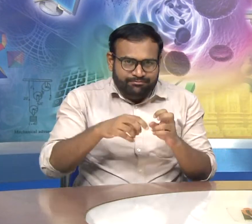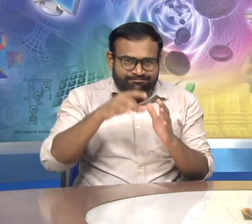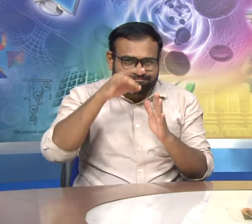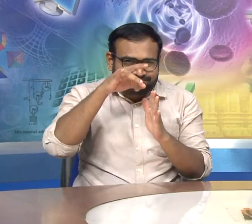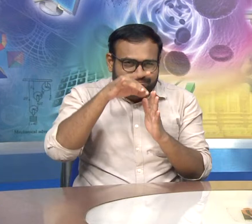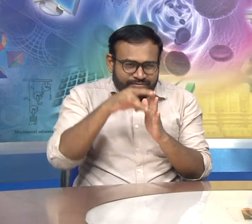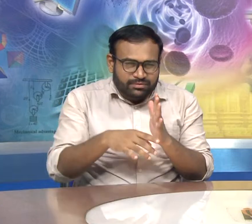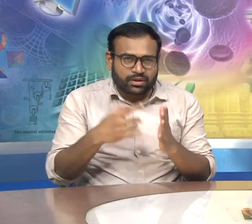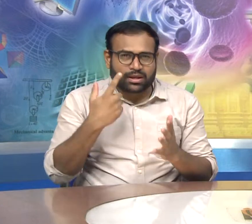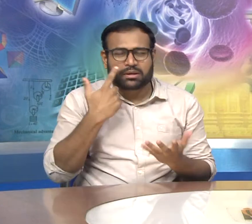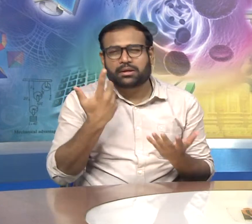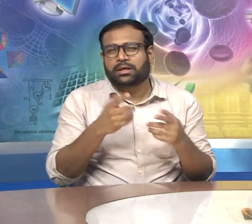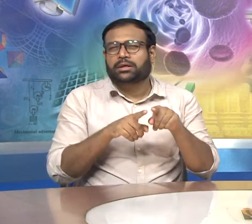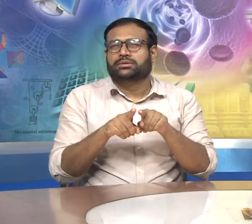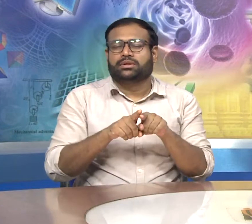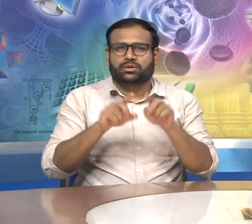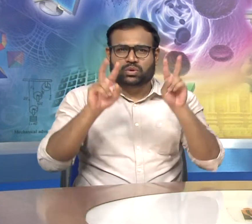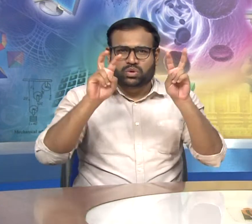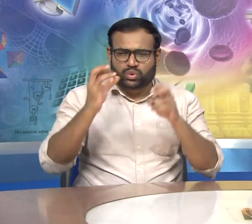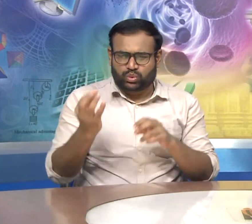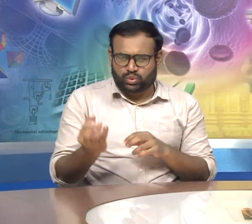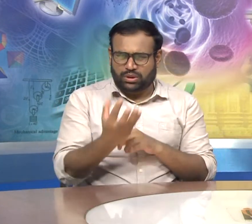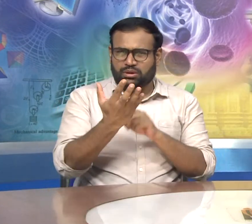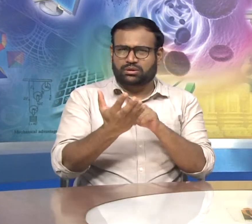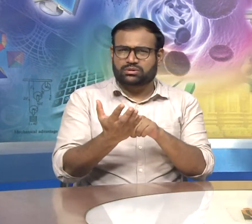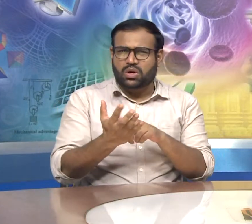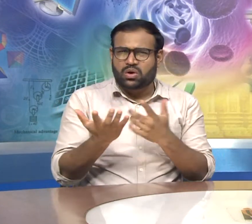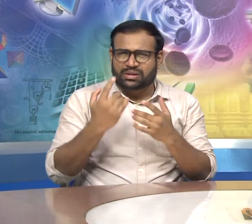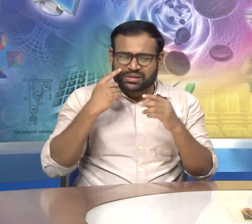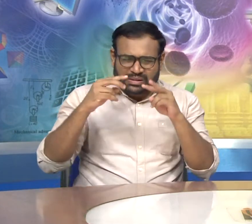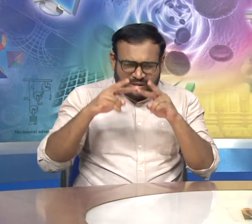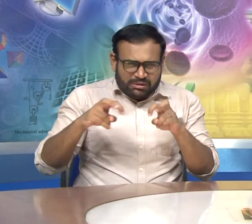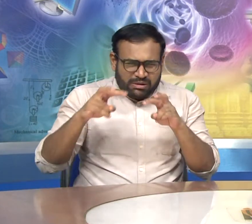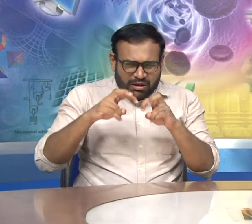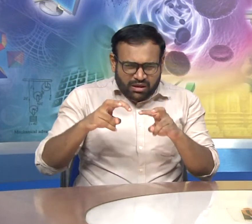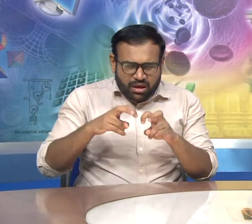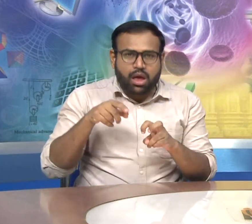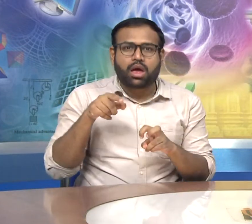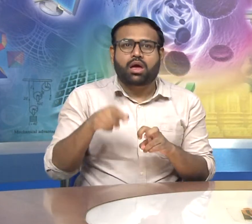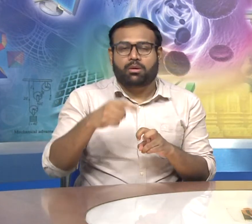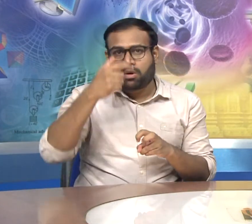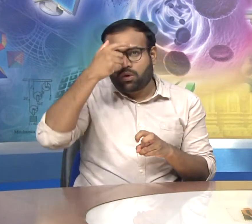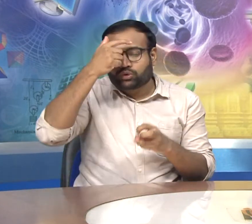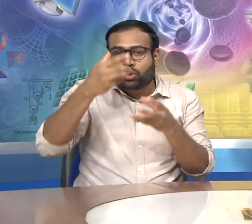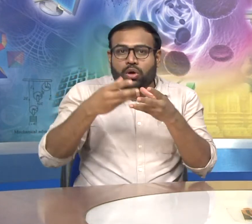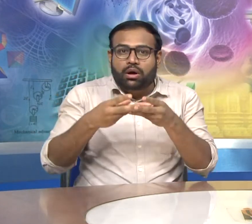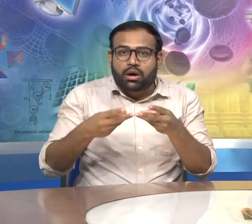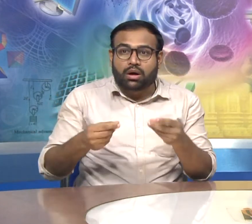of researcher? A person who do a deep study in a certain topic.